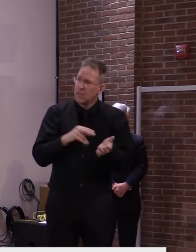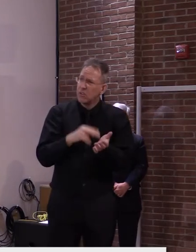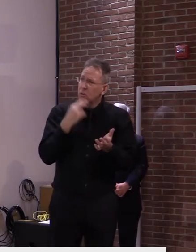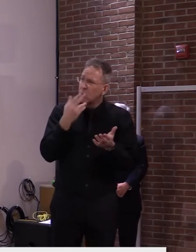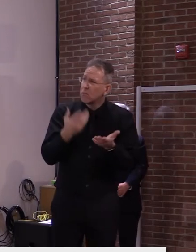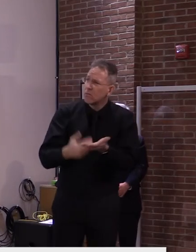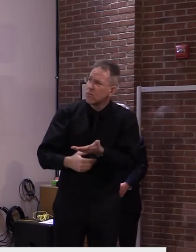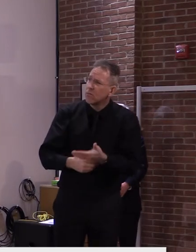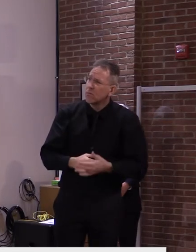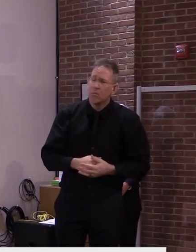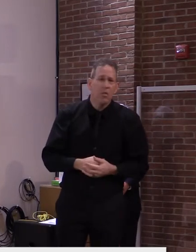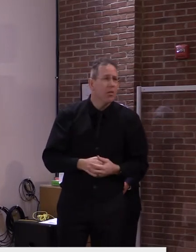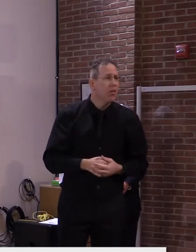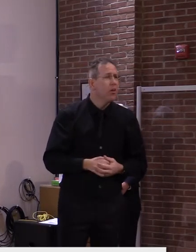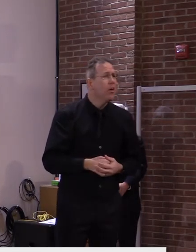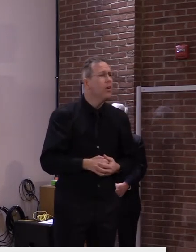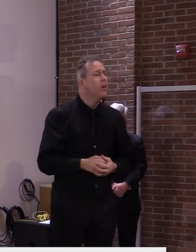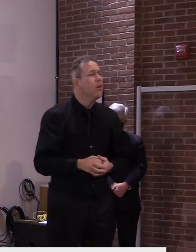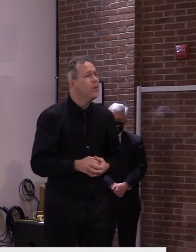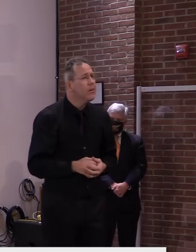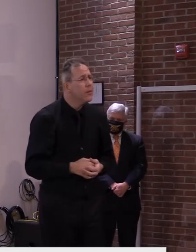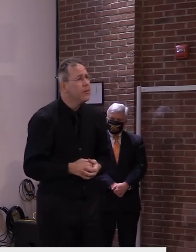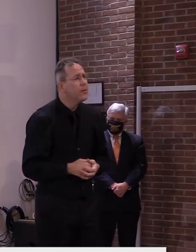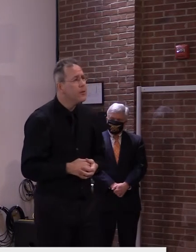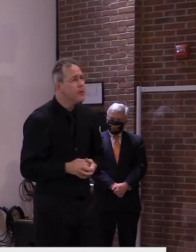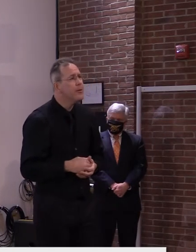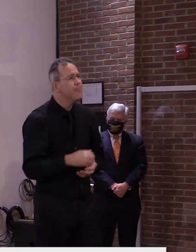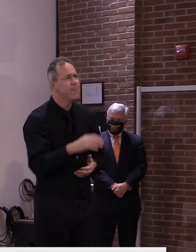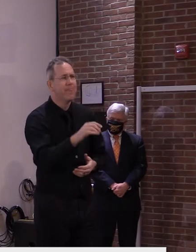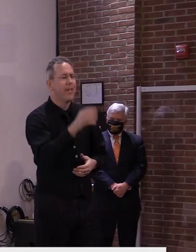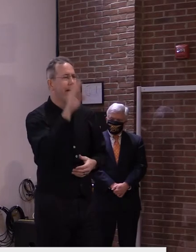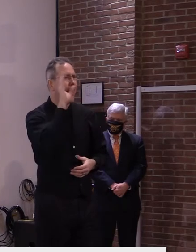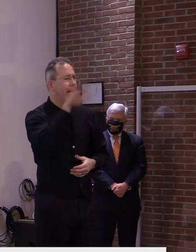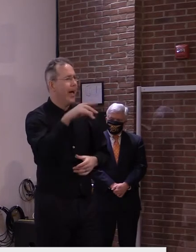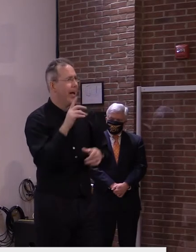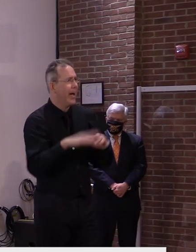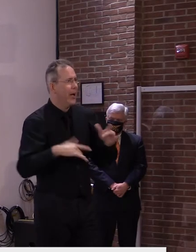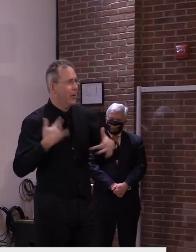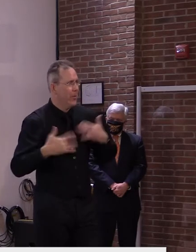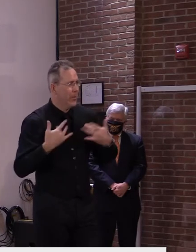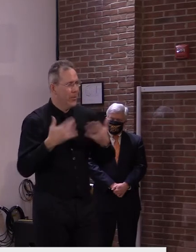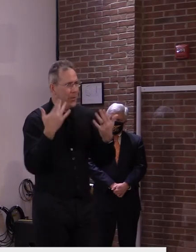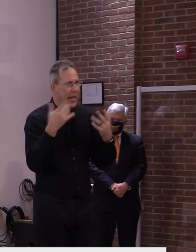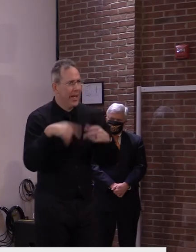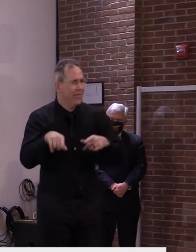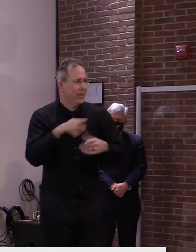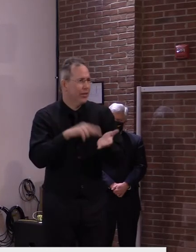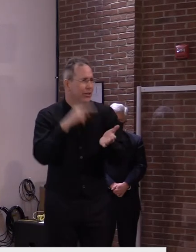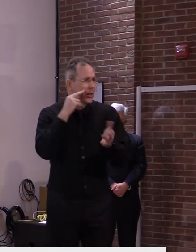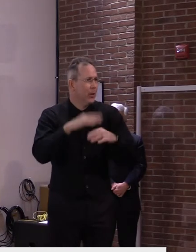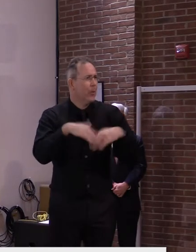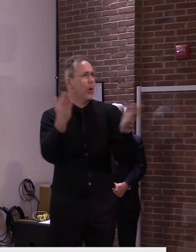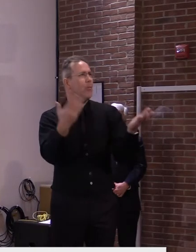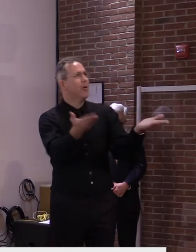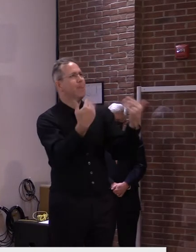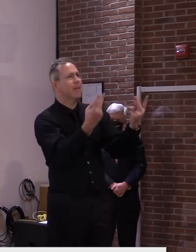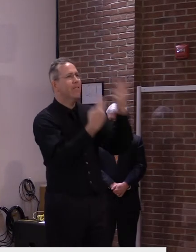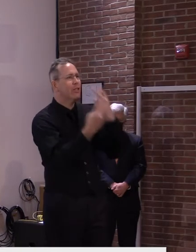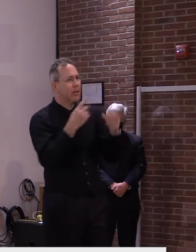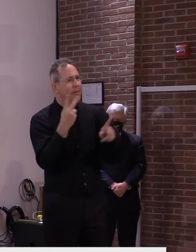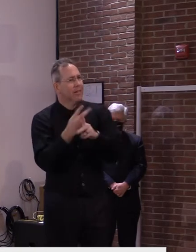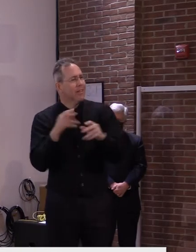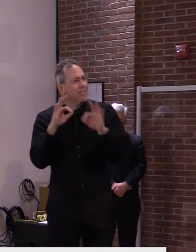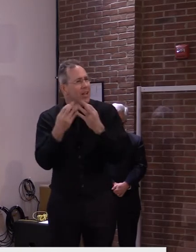Absolutely. I'm looking forward to that with much optimism, whether it be a visitation policy, whether it be a more